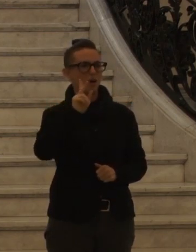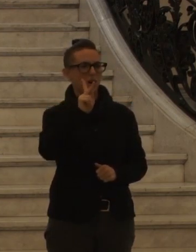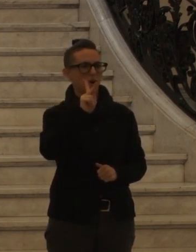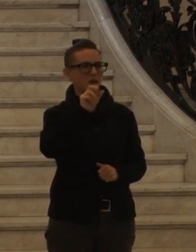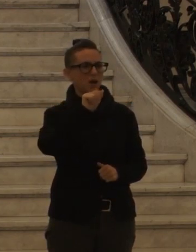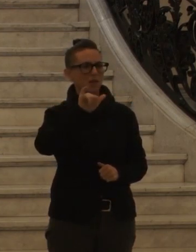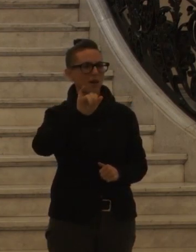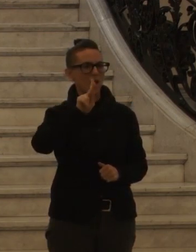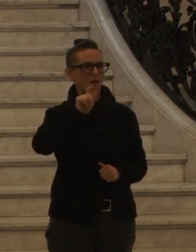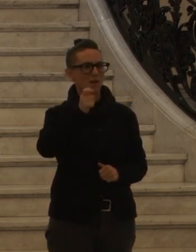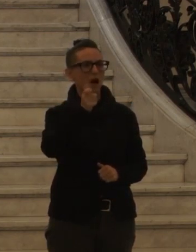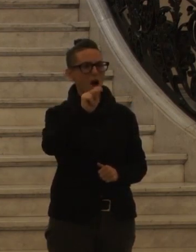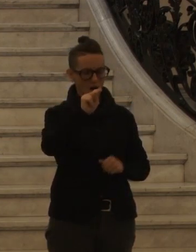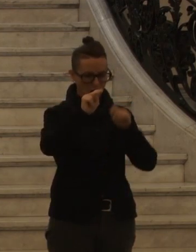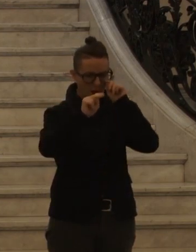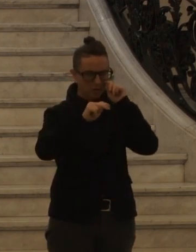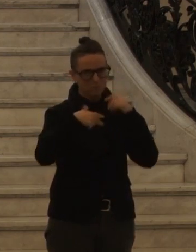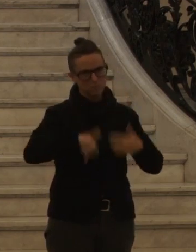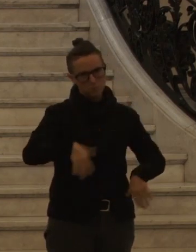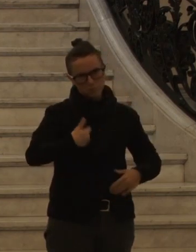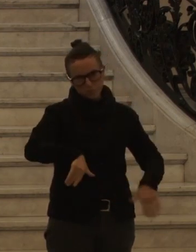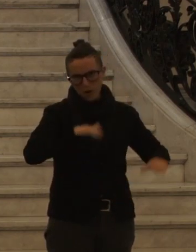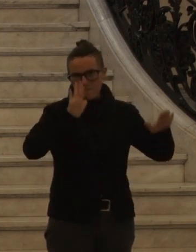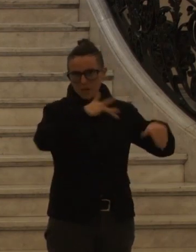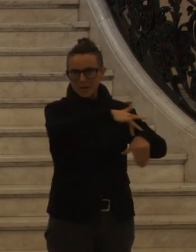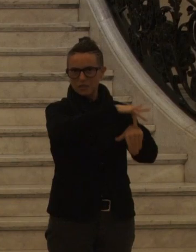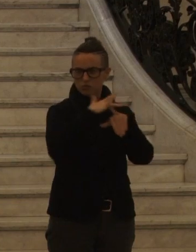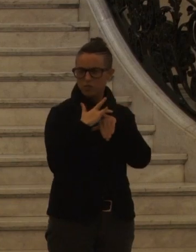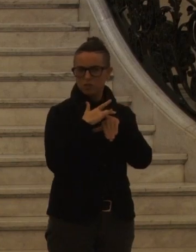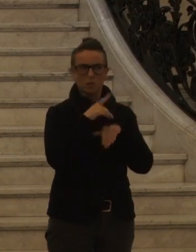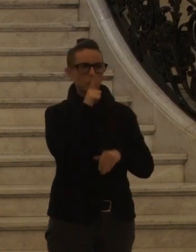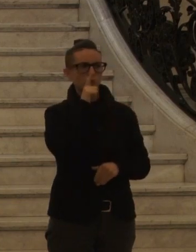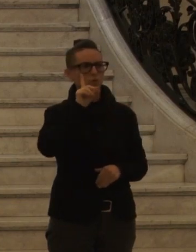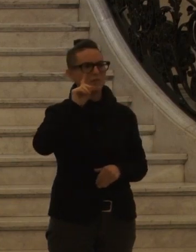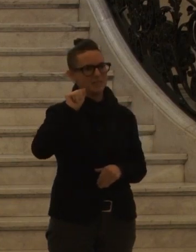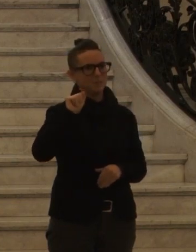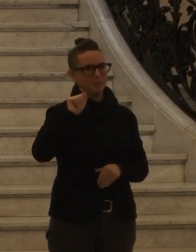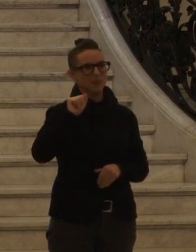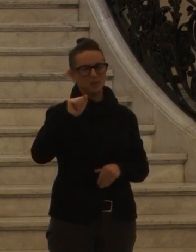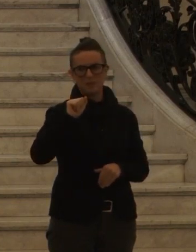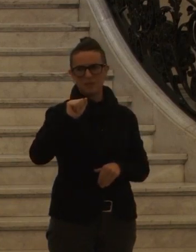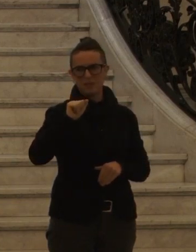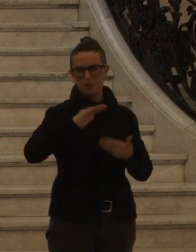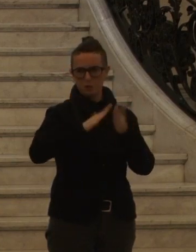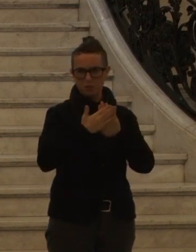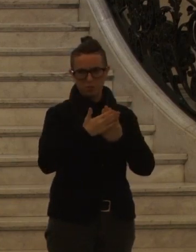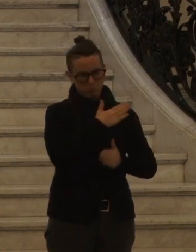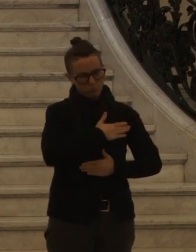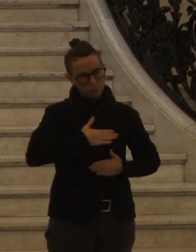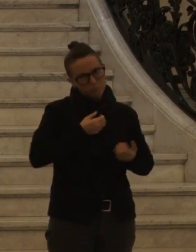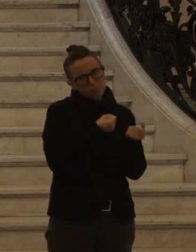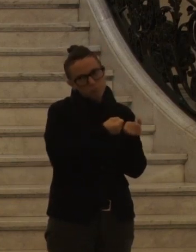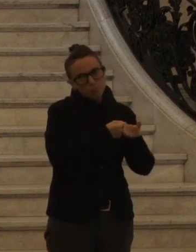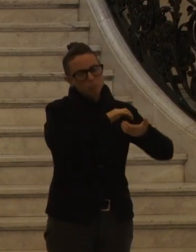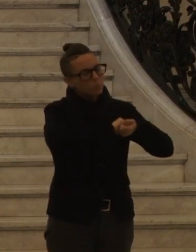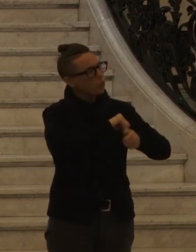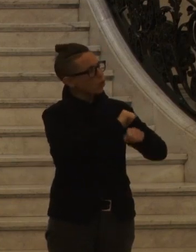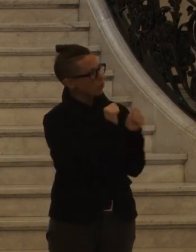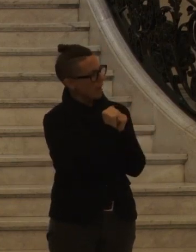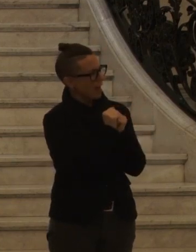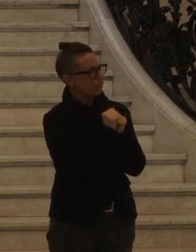She has been a tremendous resource to the disability community, and I have enjoyed working with her in her office. And